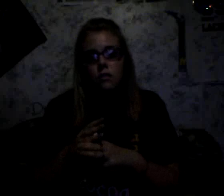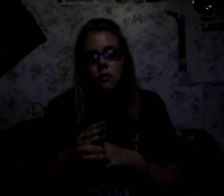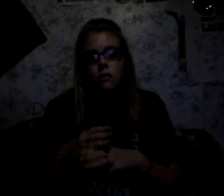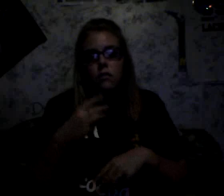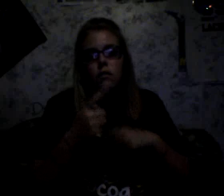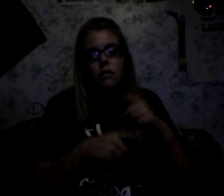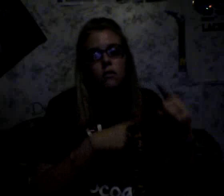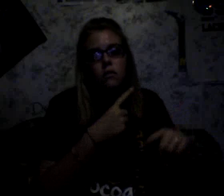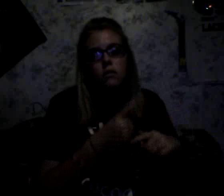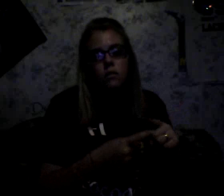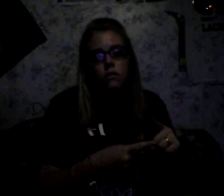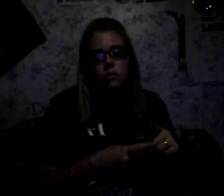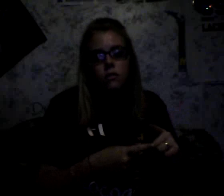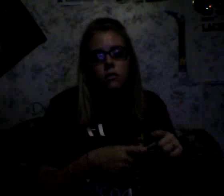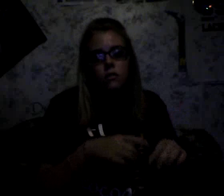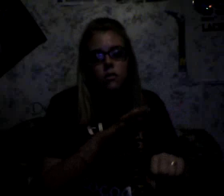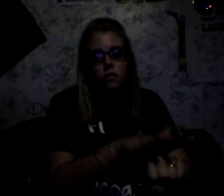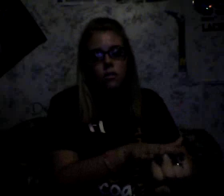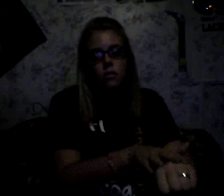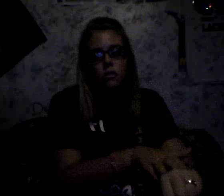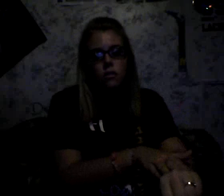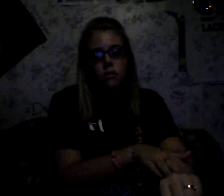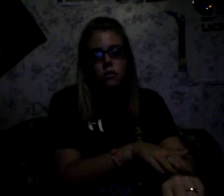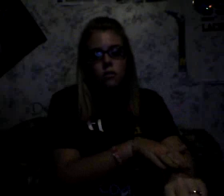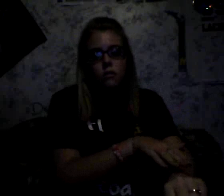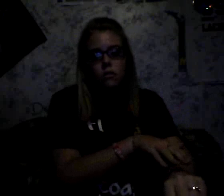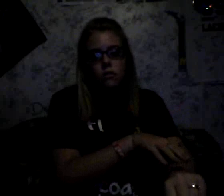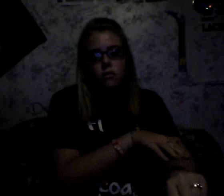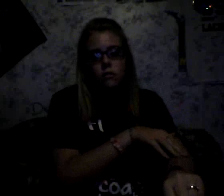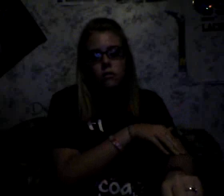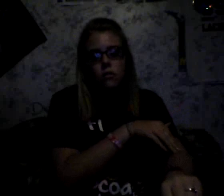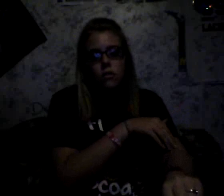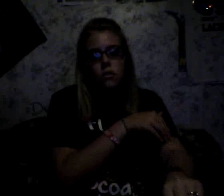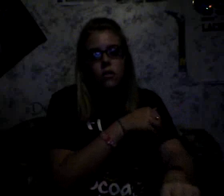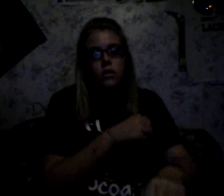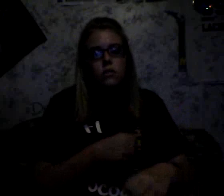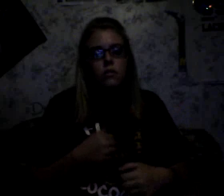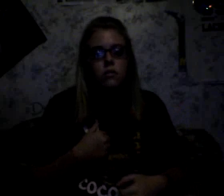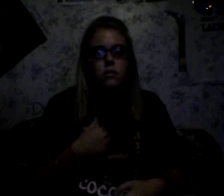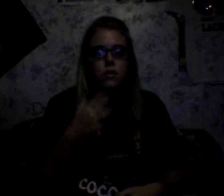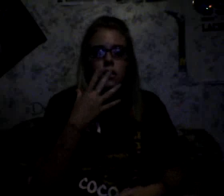It's hard to say.